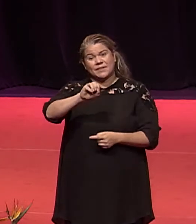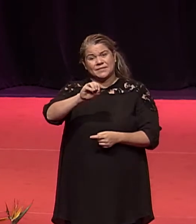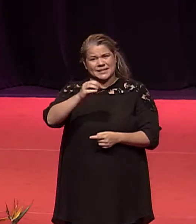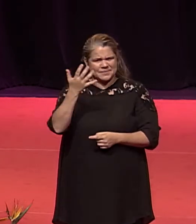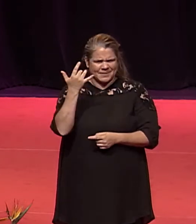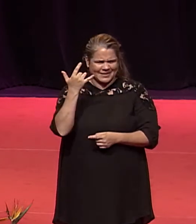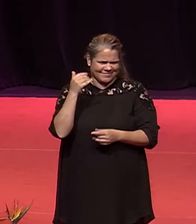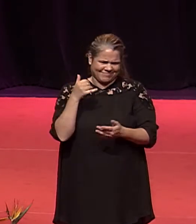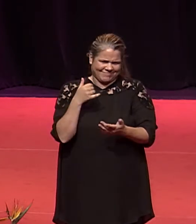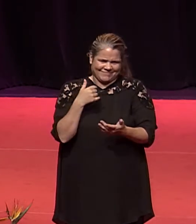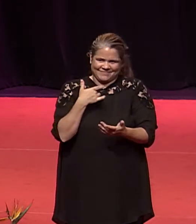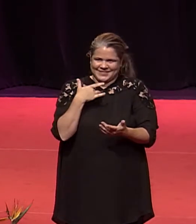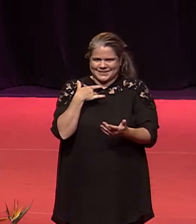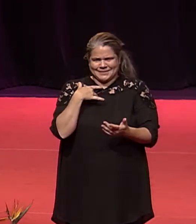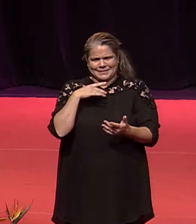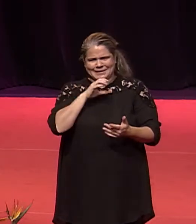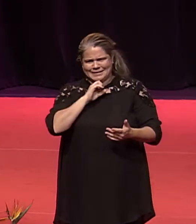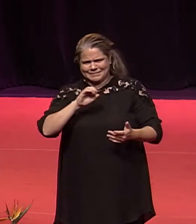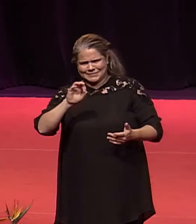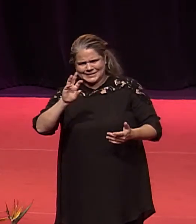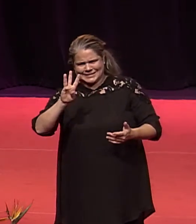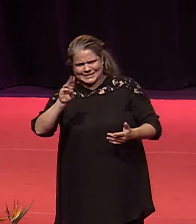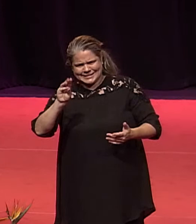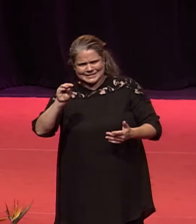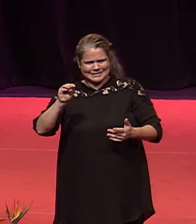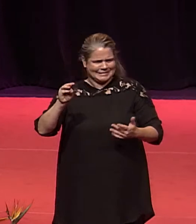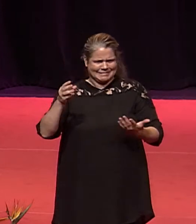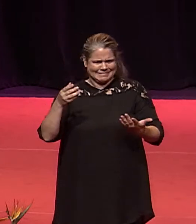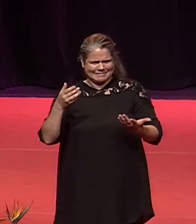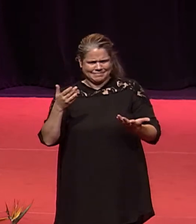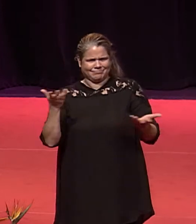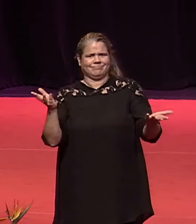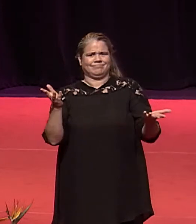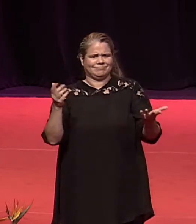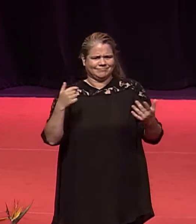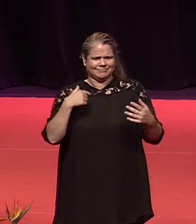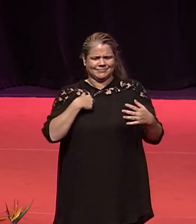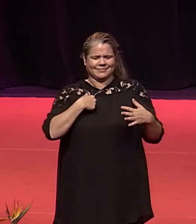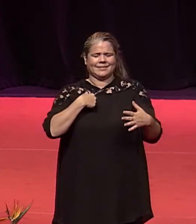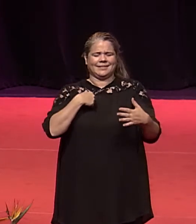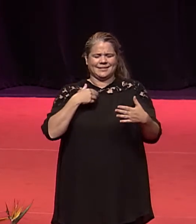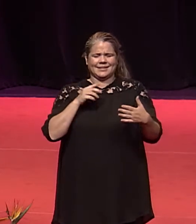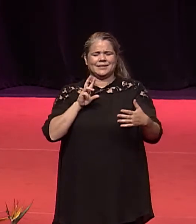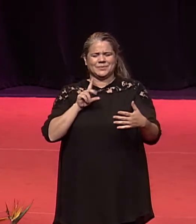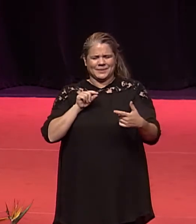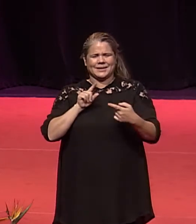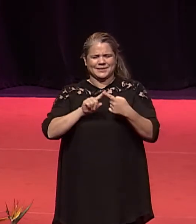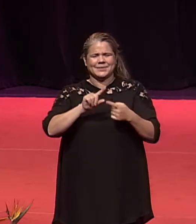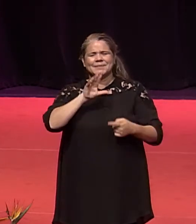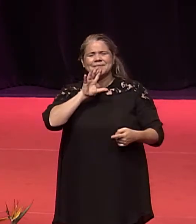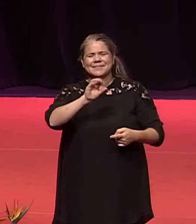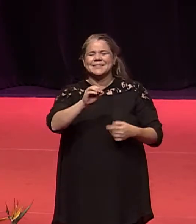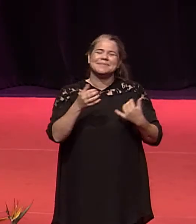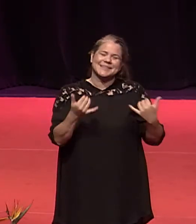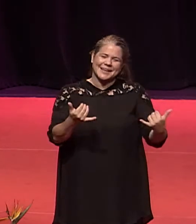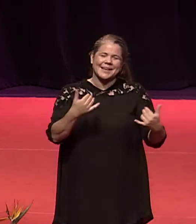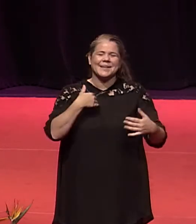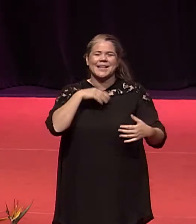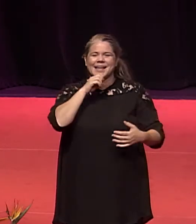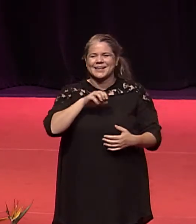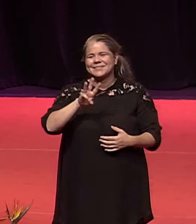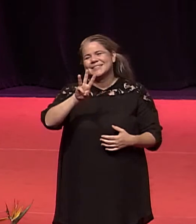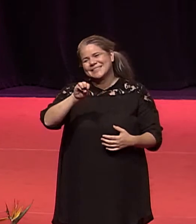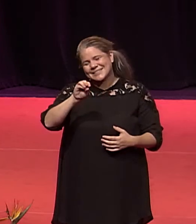couldn't quite possibly wrap my mind around the fact that I could live longer than 50. But since I've entered my 60s, I now have a much